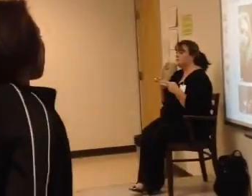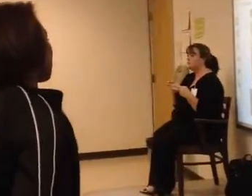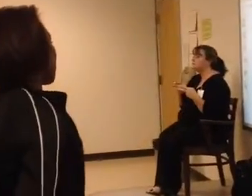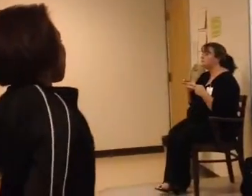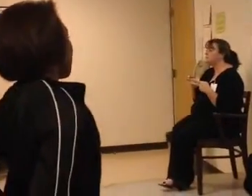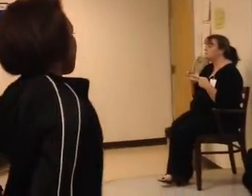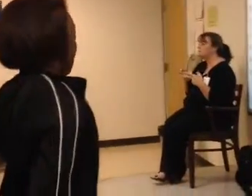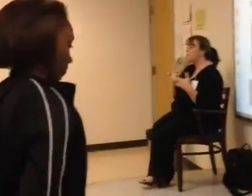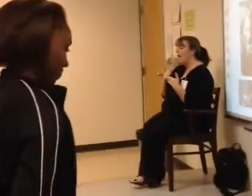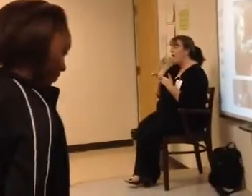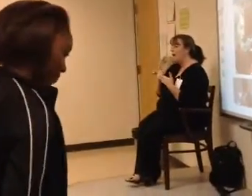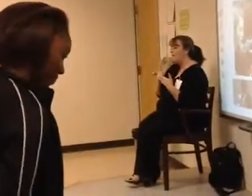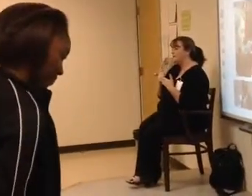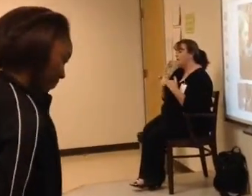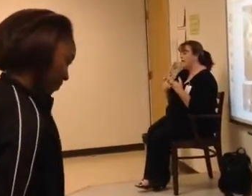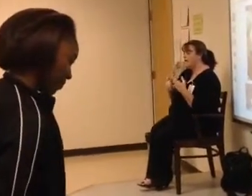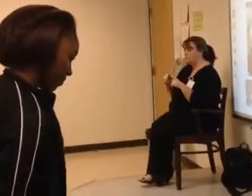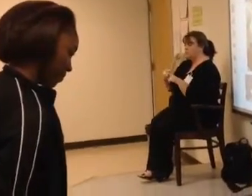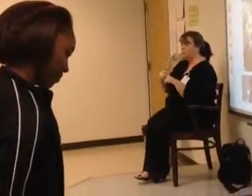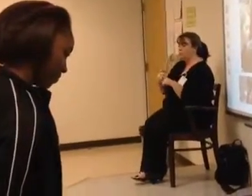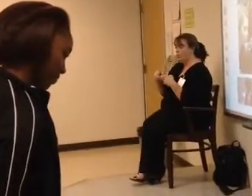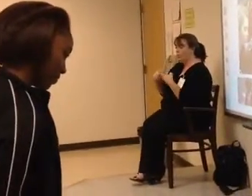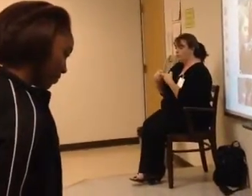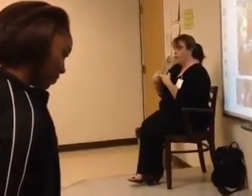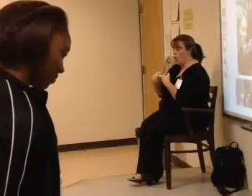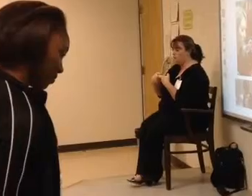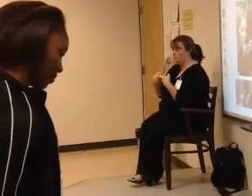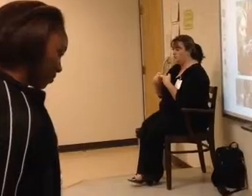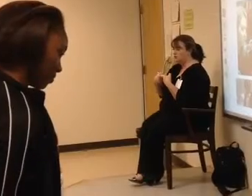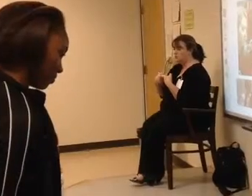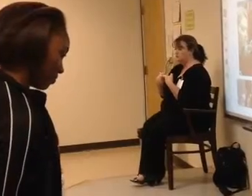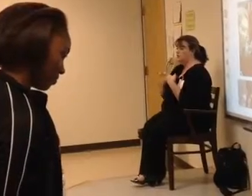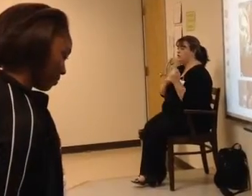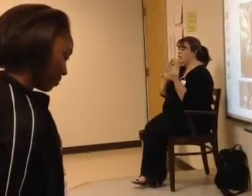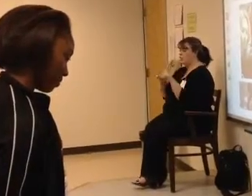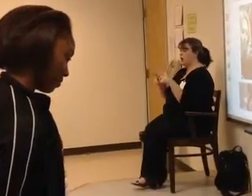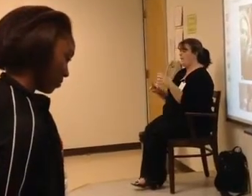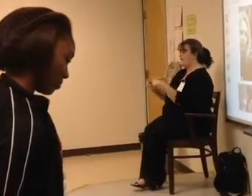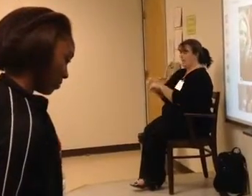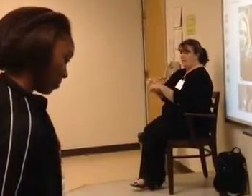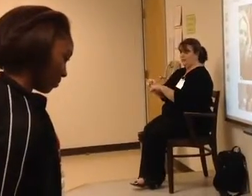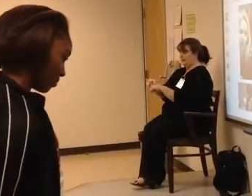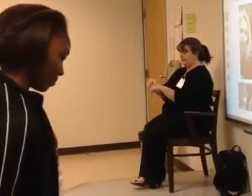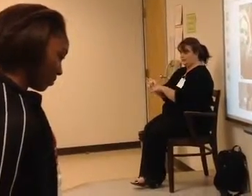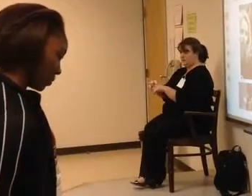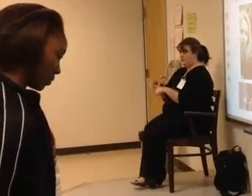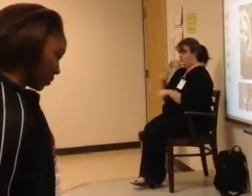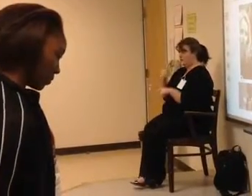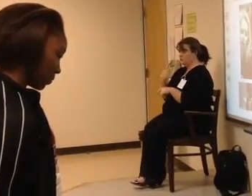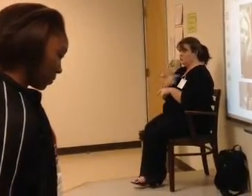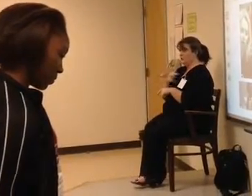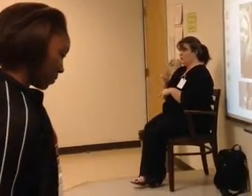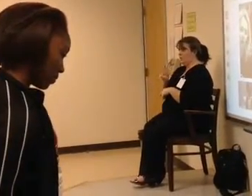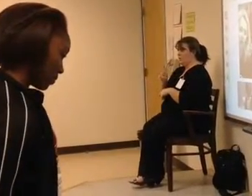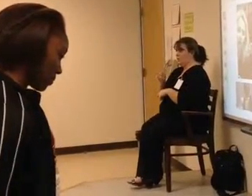you can drive to those and plug in. But because we're a range extending hybrid,